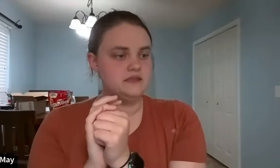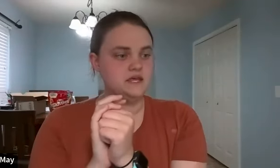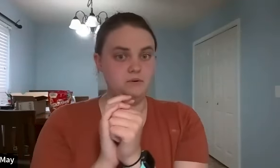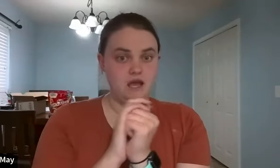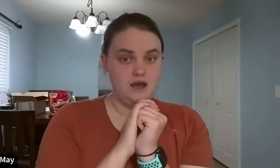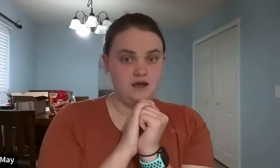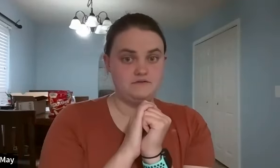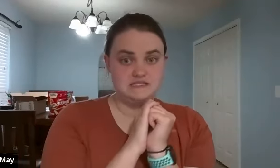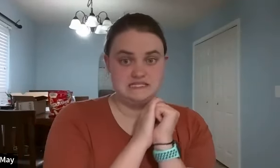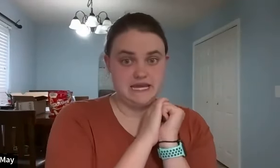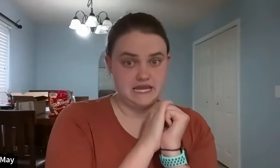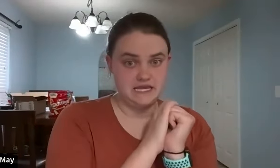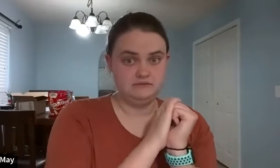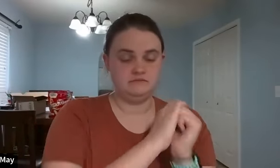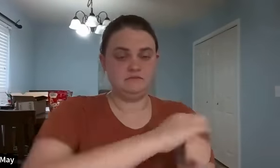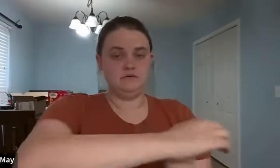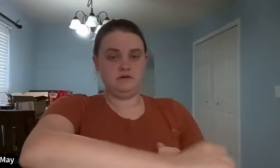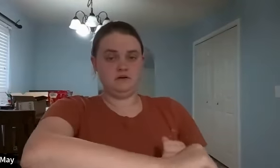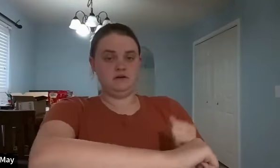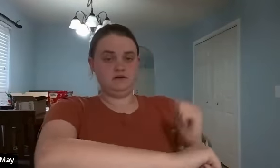Then we have day.